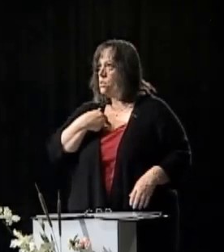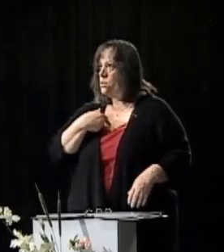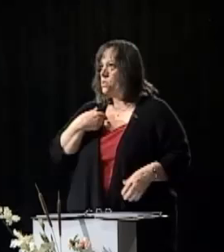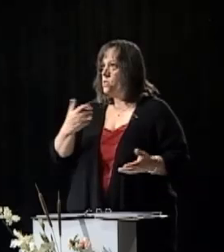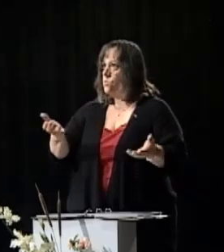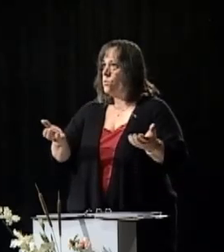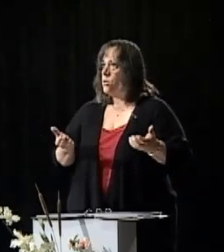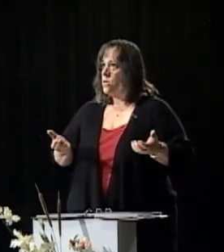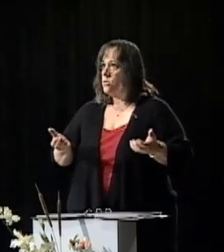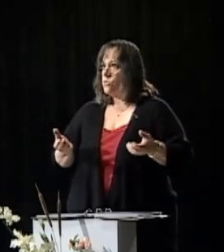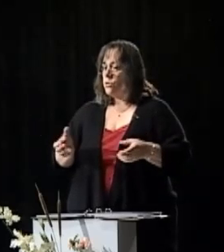I want